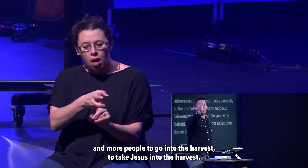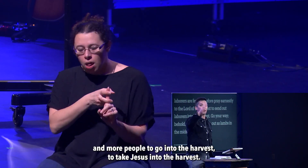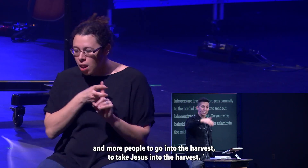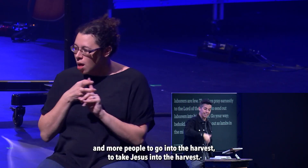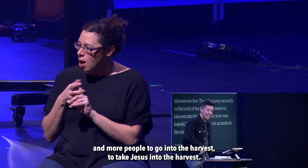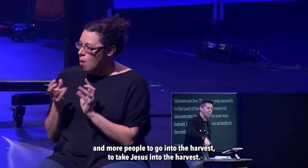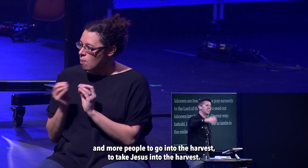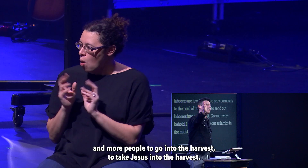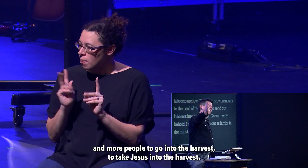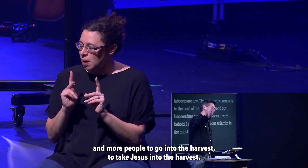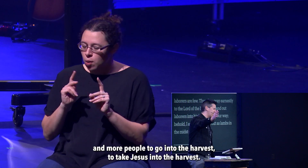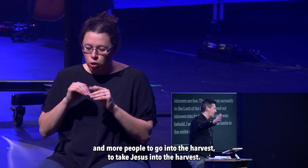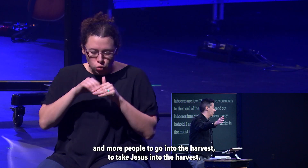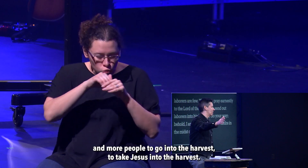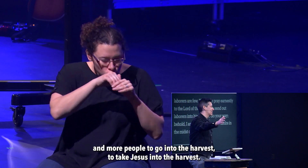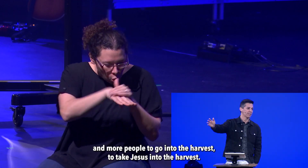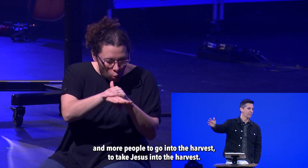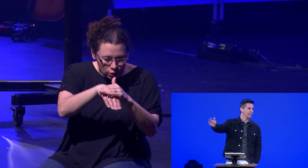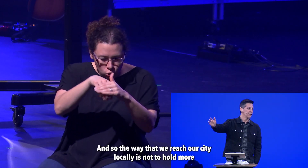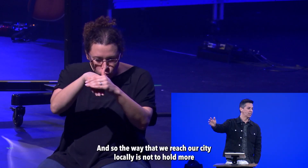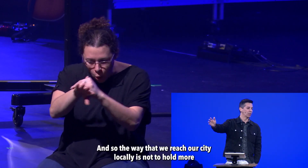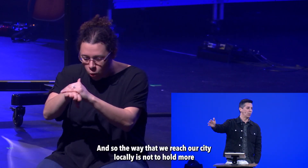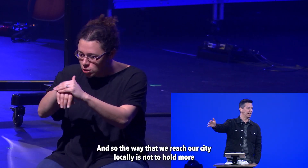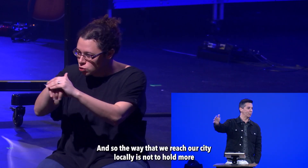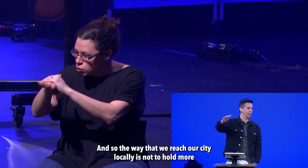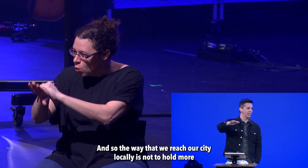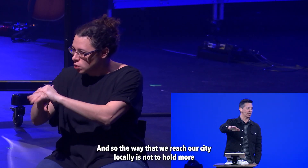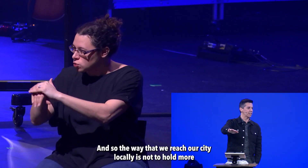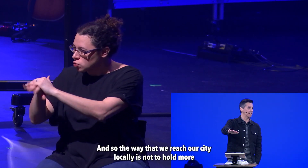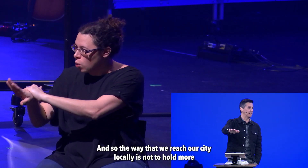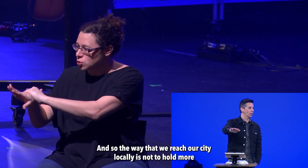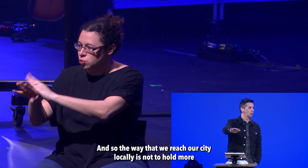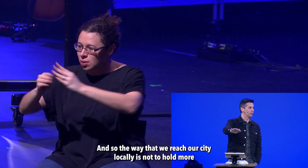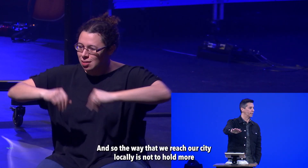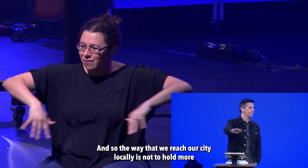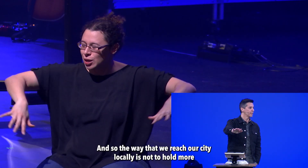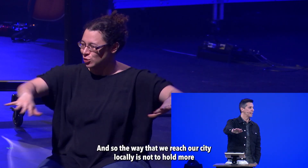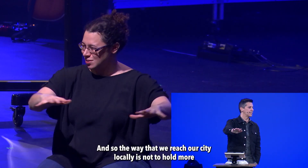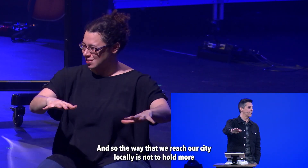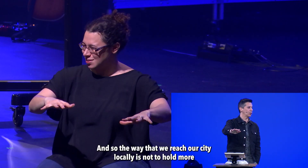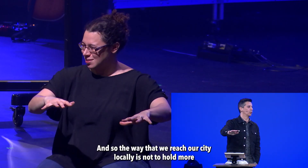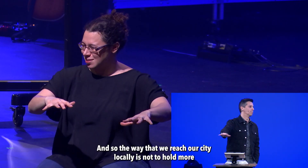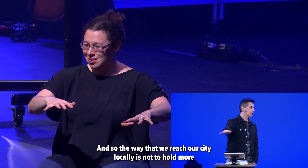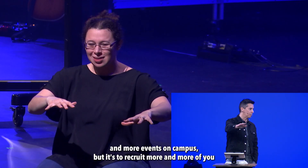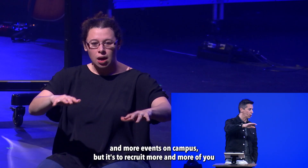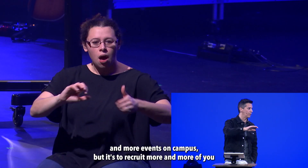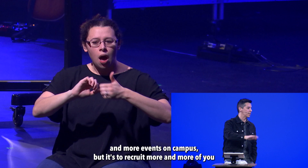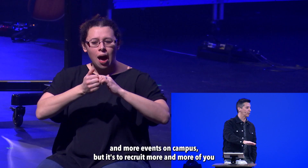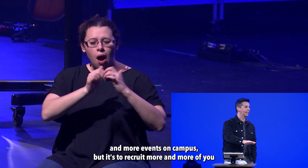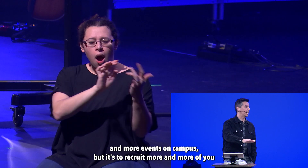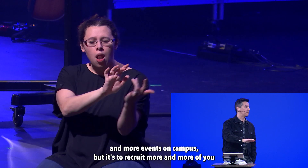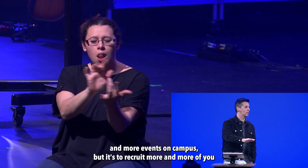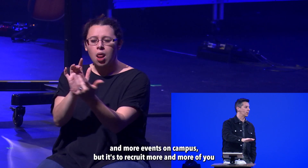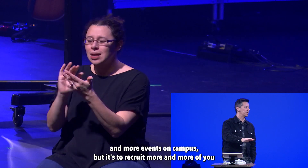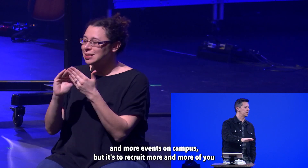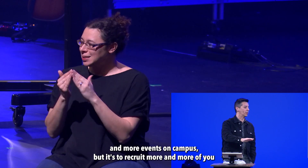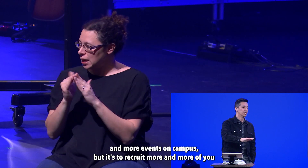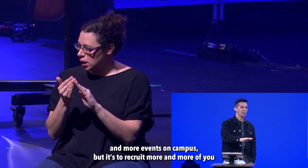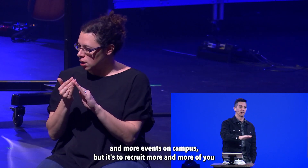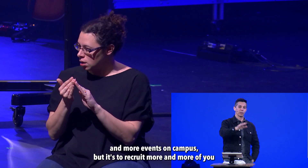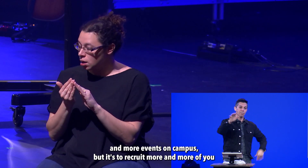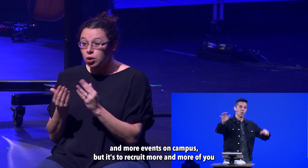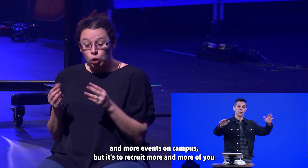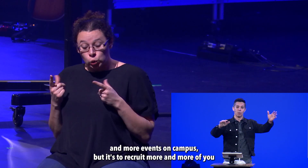into the harvest, to take Jesus into the harvest. And so the way that we reach our city locally is not to hold more and more events on campus, but it's